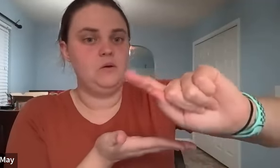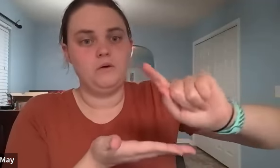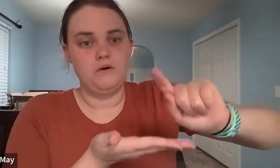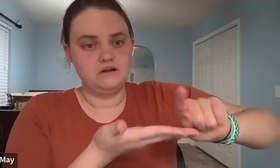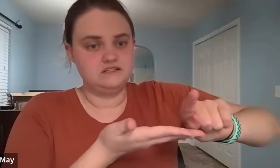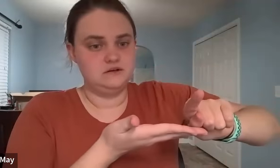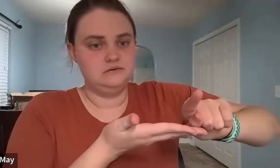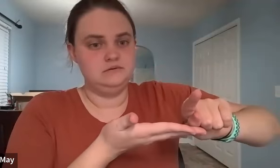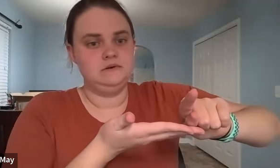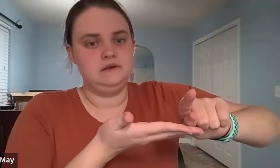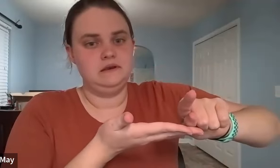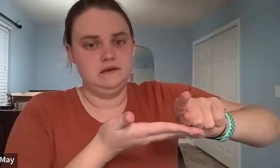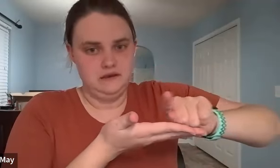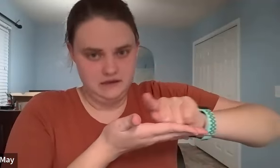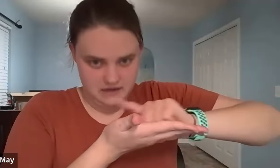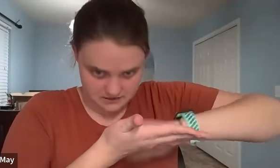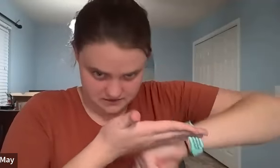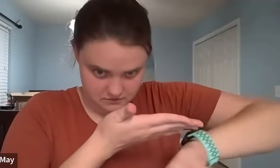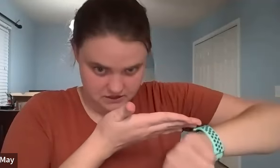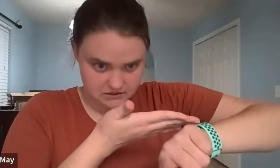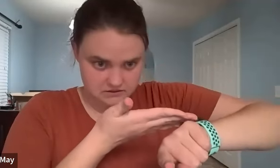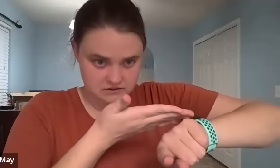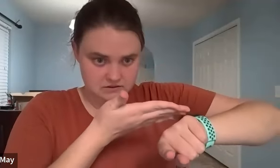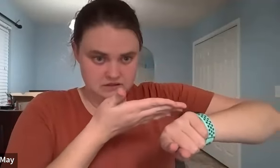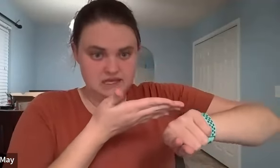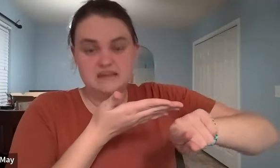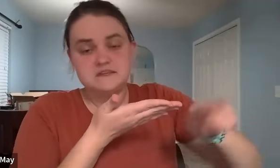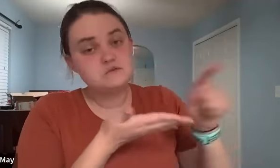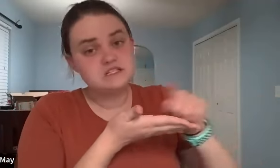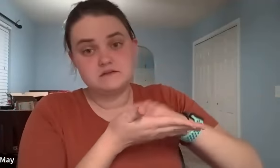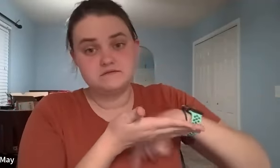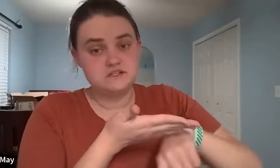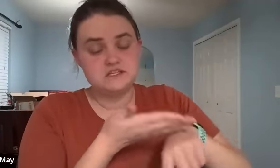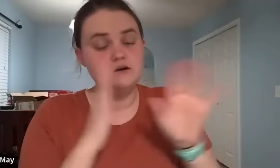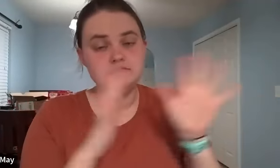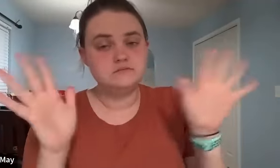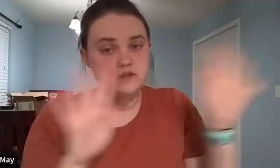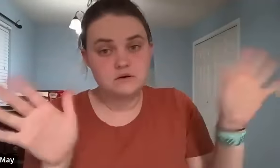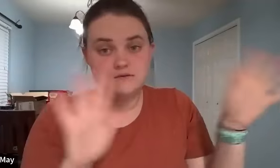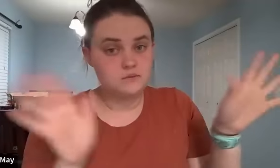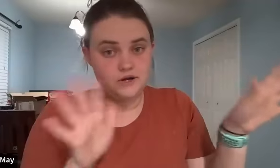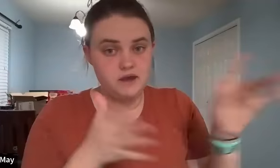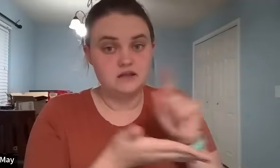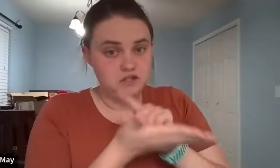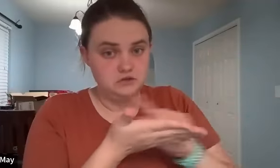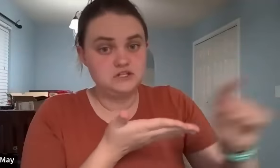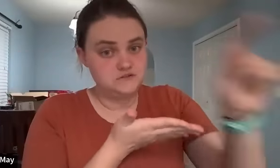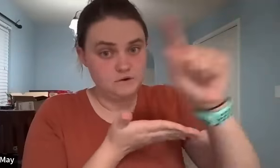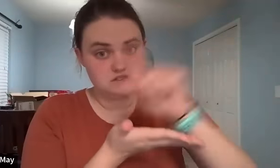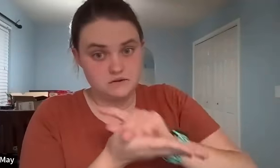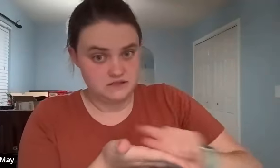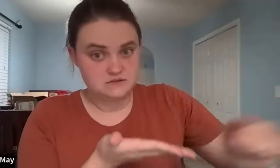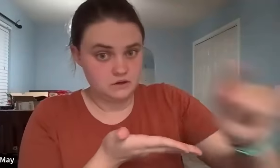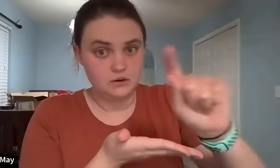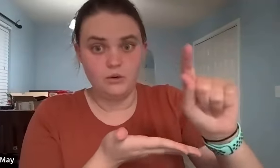or also next week. If this one's confusing y'all, don't even worry about it. Like you can just focus on this one, or